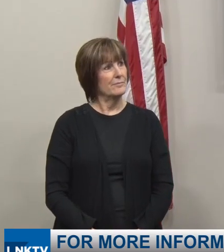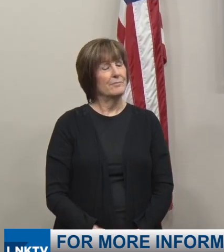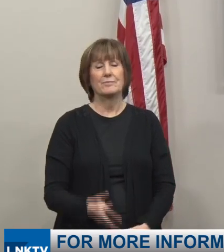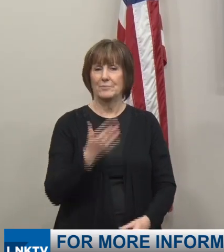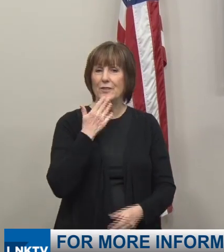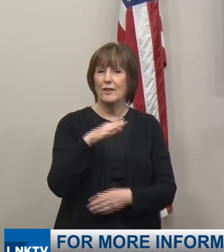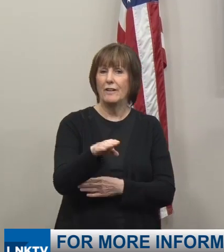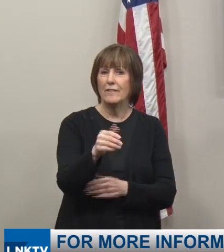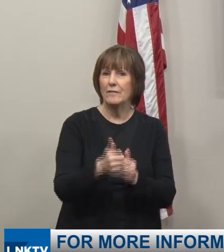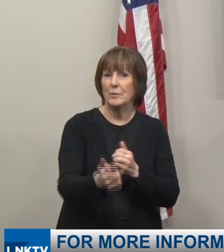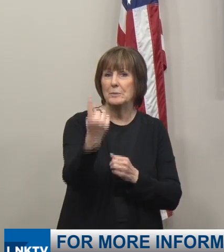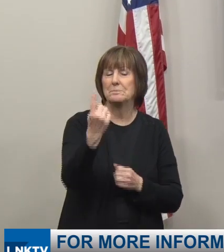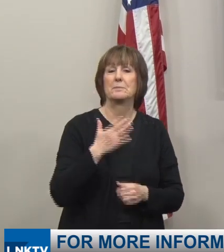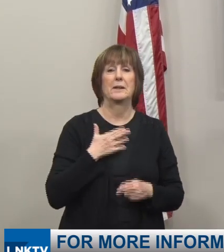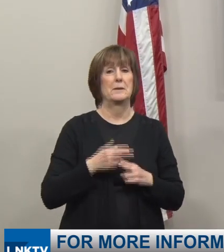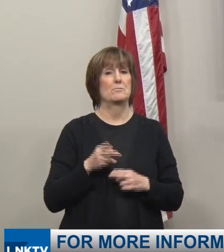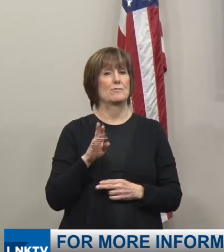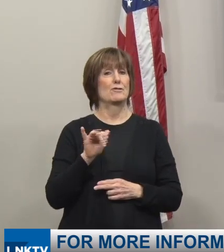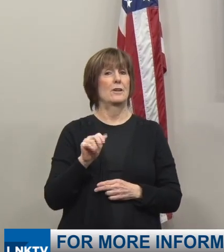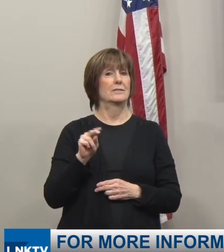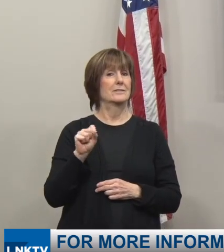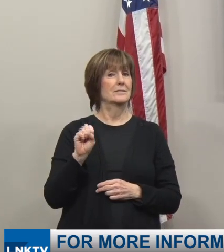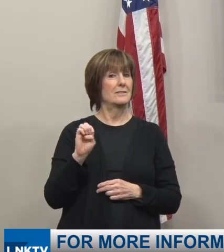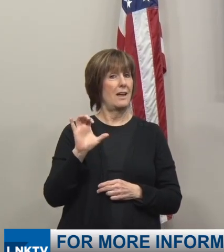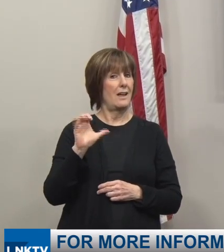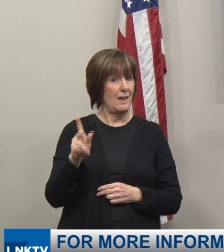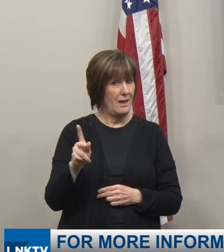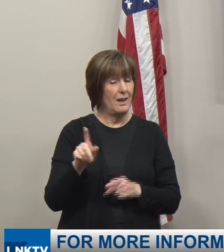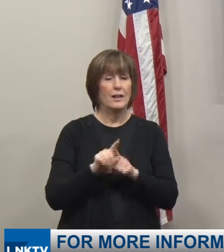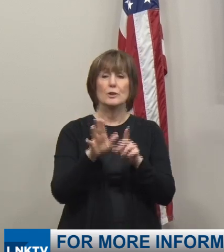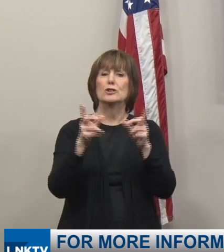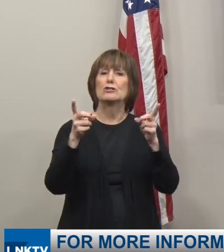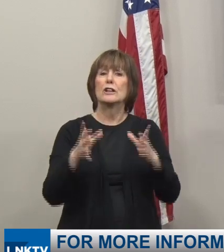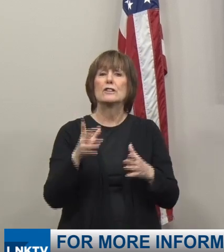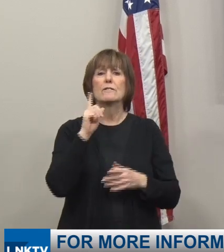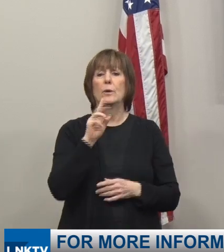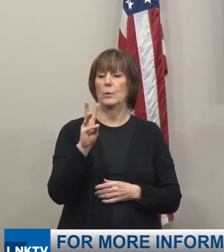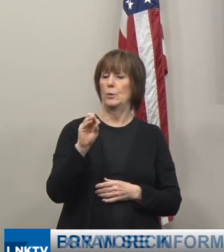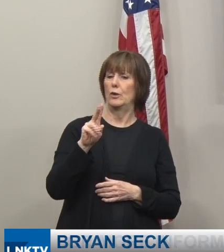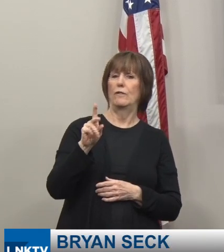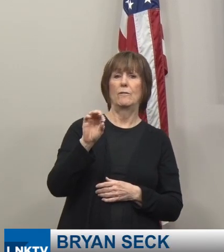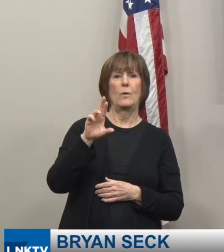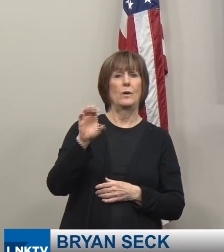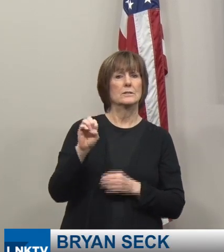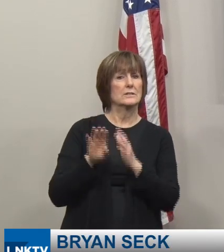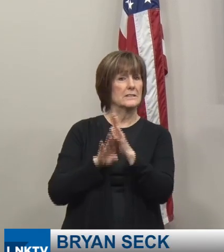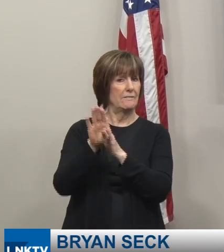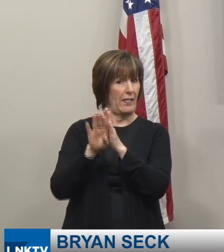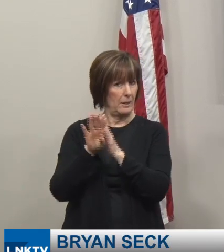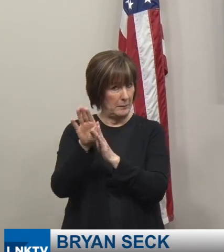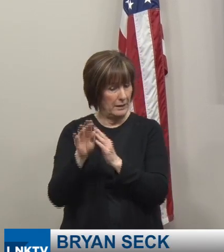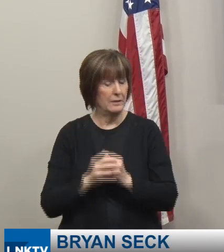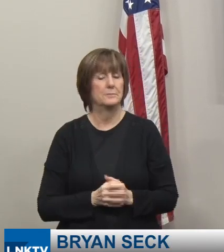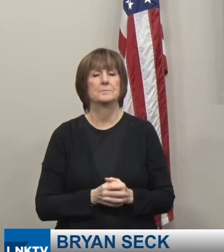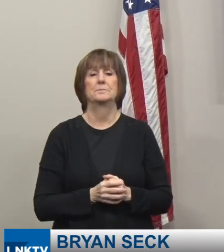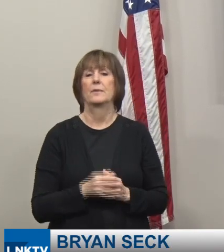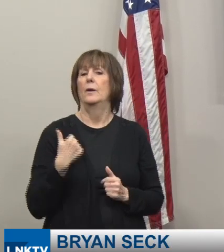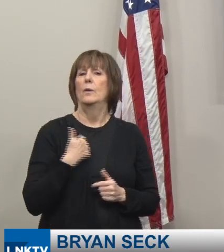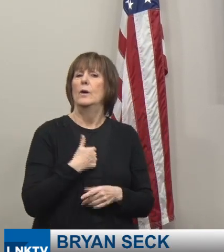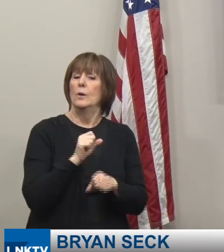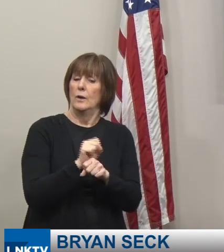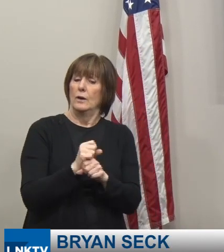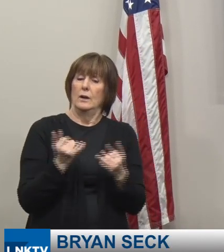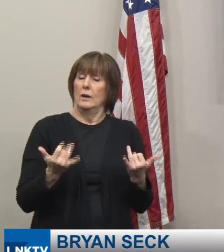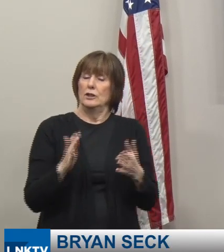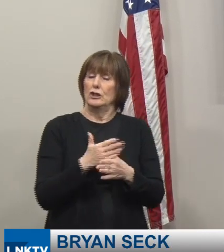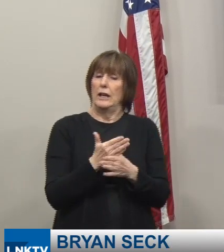Good afternoon, everyone. My name is Brian Seck. I serve as your Director of Workforce Development for the Lincoln Partnership for Economic Development. And what we wanted to